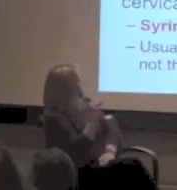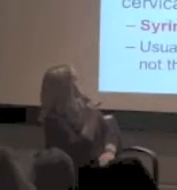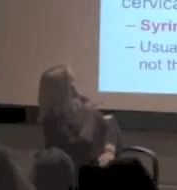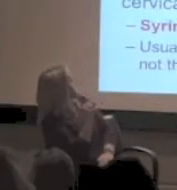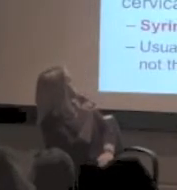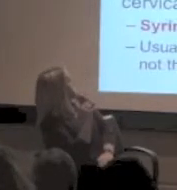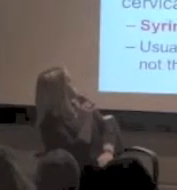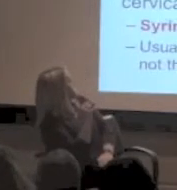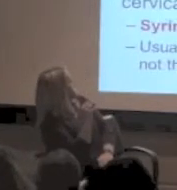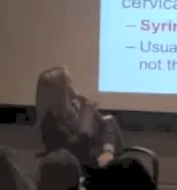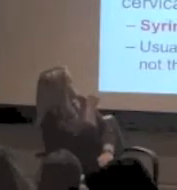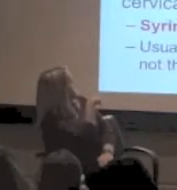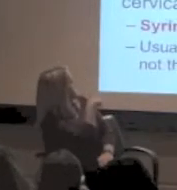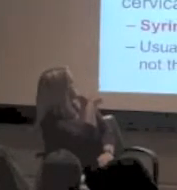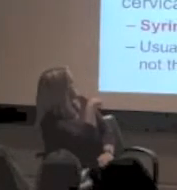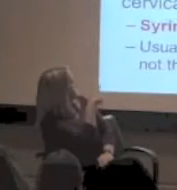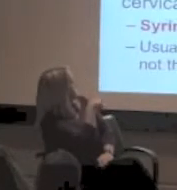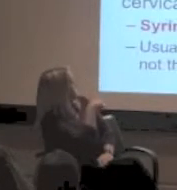can see there, the spinal